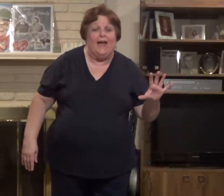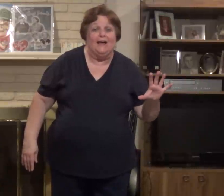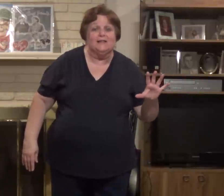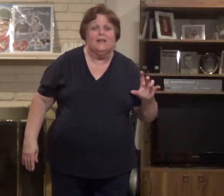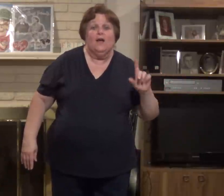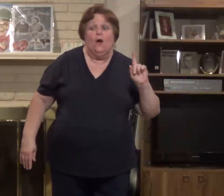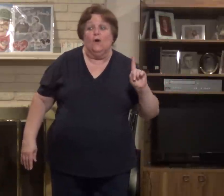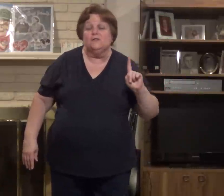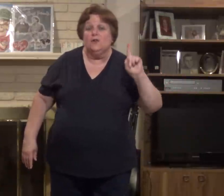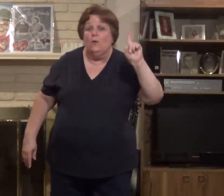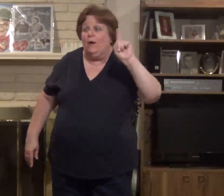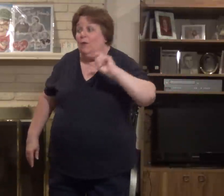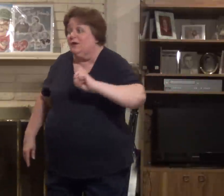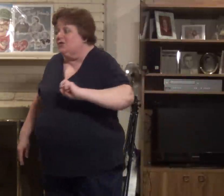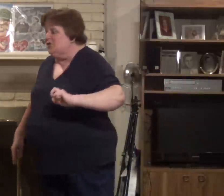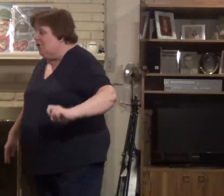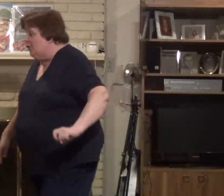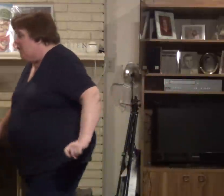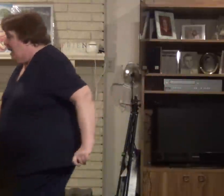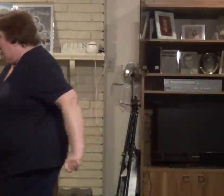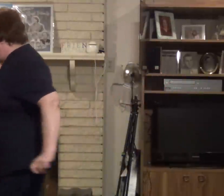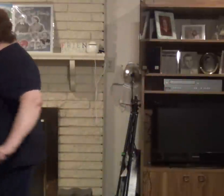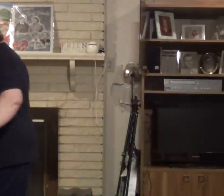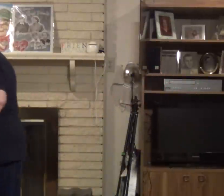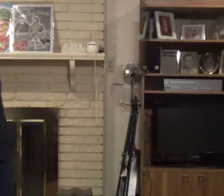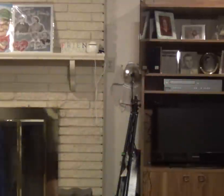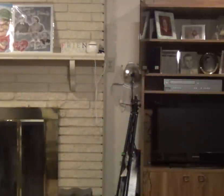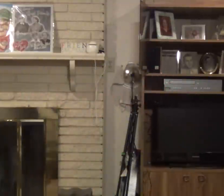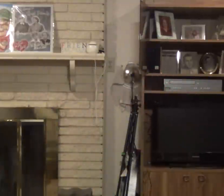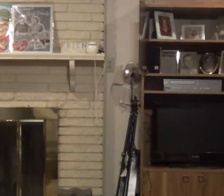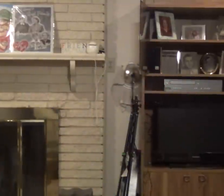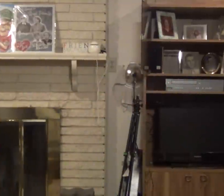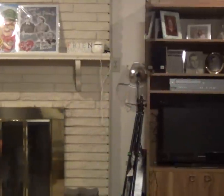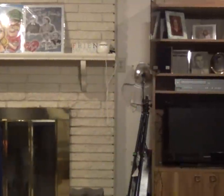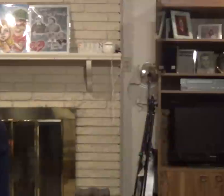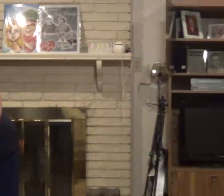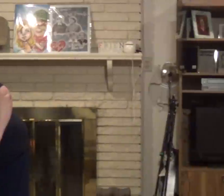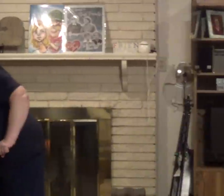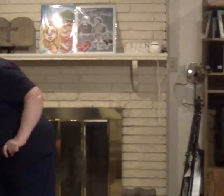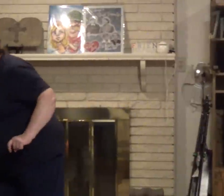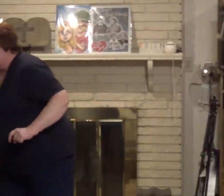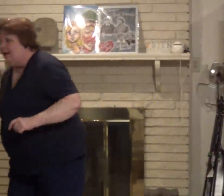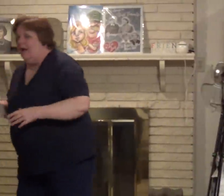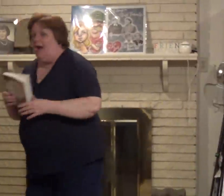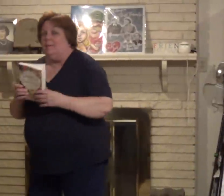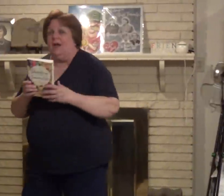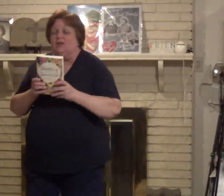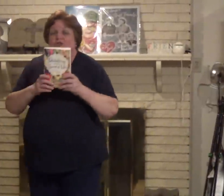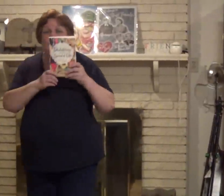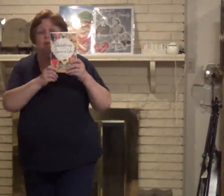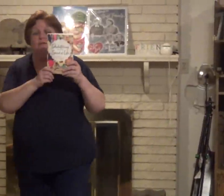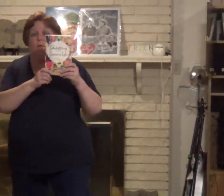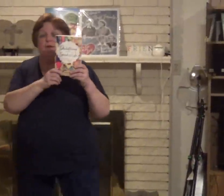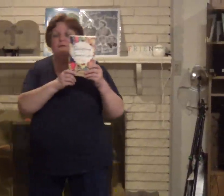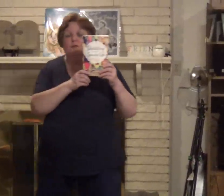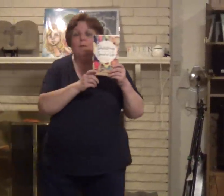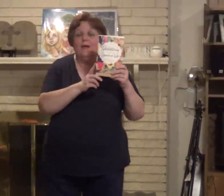that. Also, I wanted to share, I did get a book from Amazon mailed to me. I'm not sure if one of you mailed